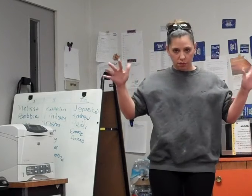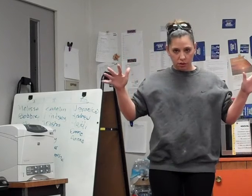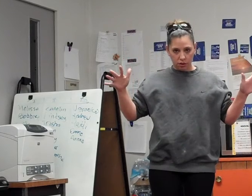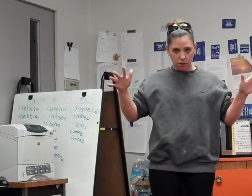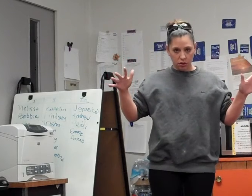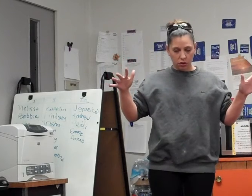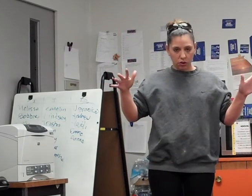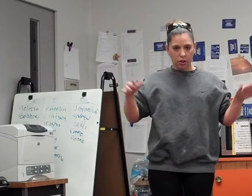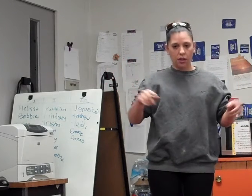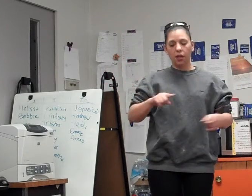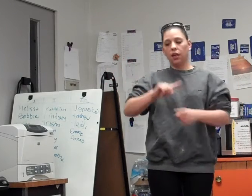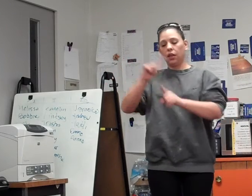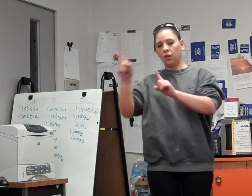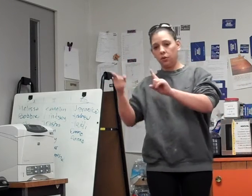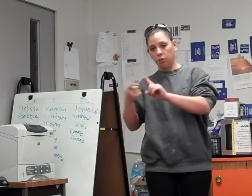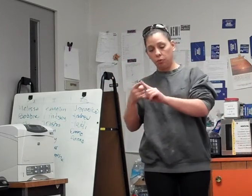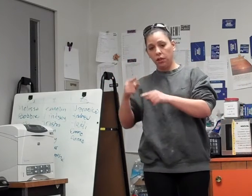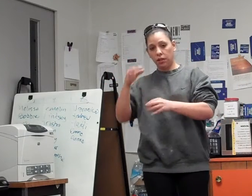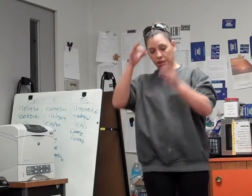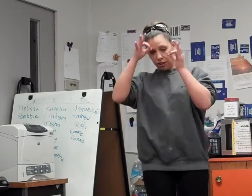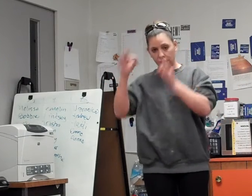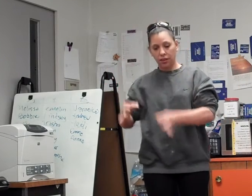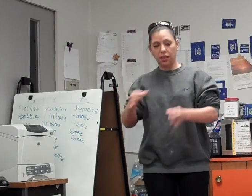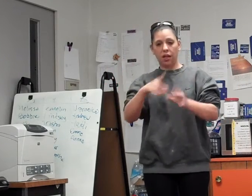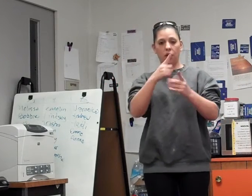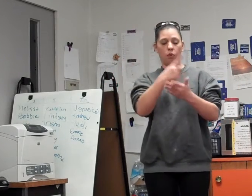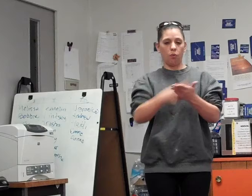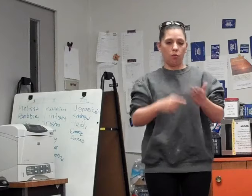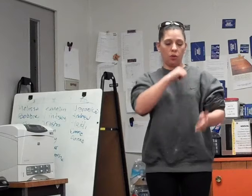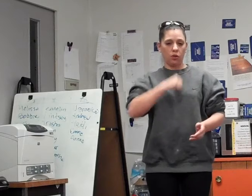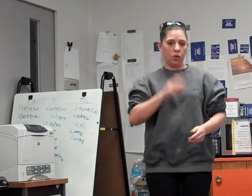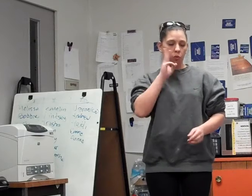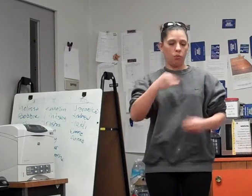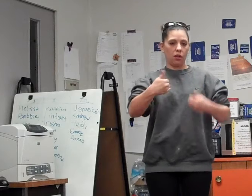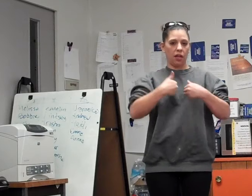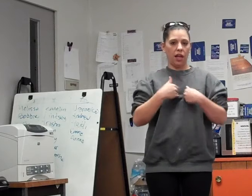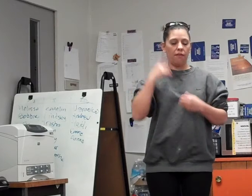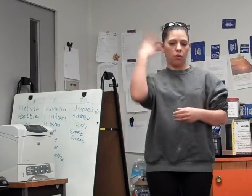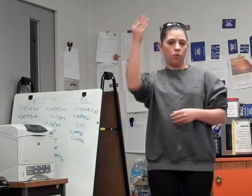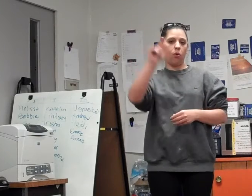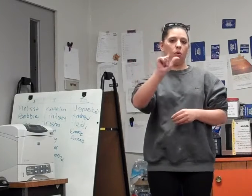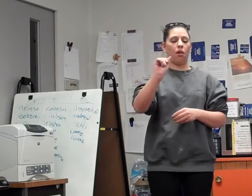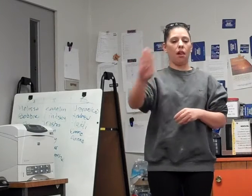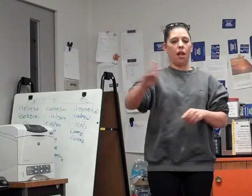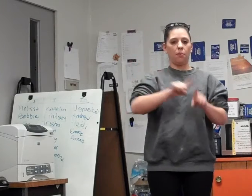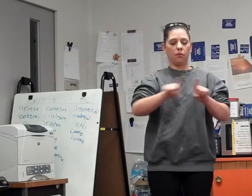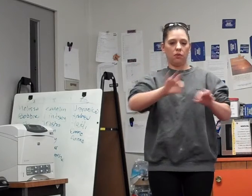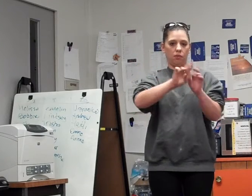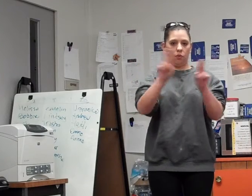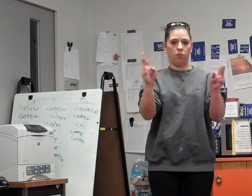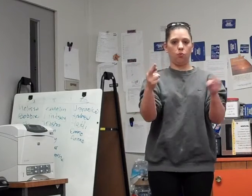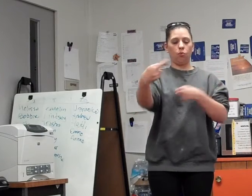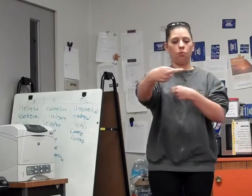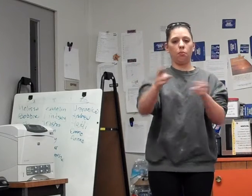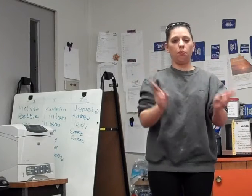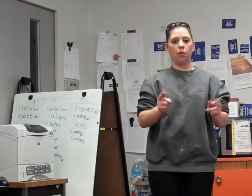having, then they go into the lab, and it's a different room. There is all the equipment in